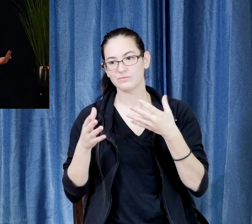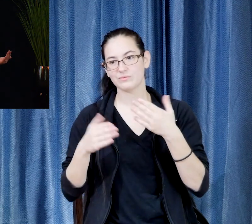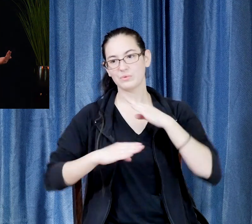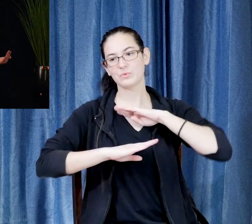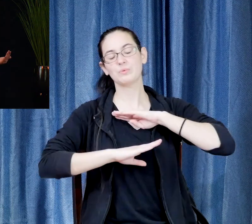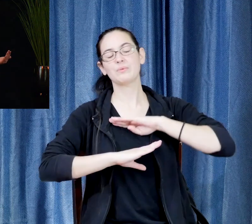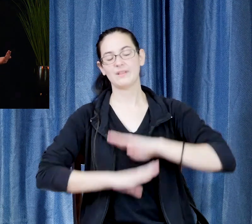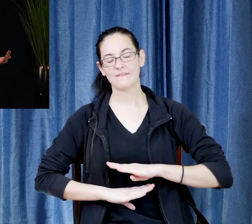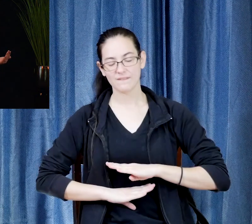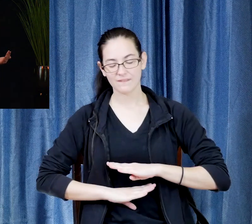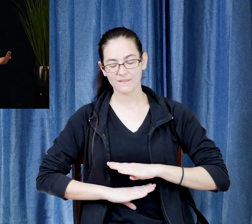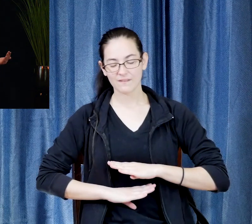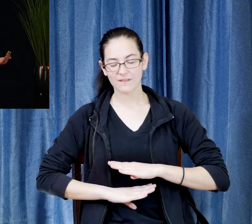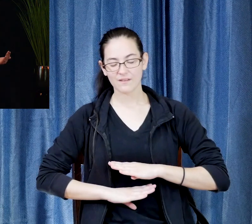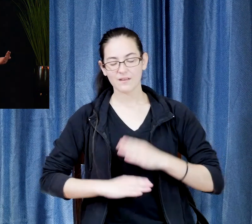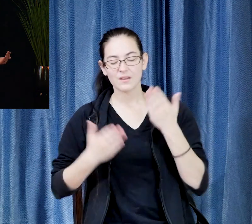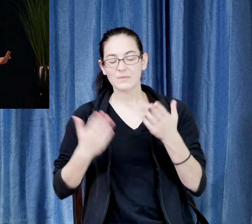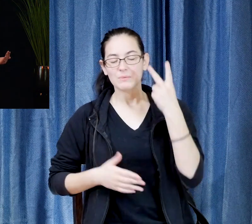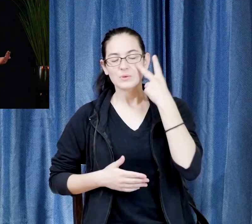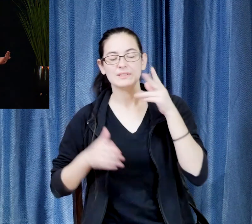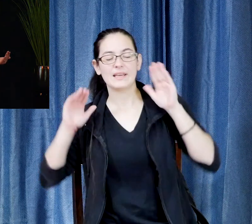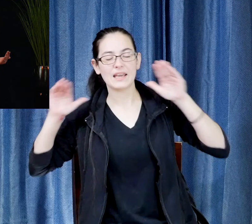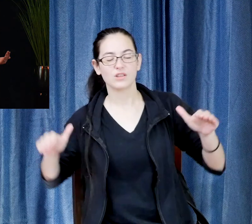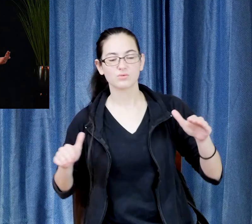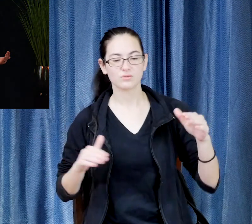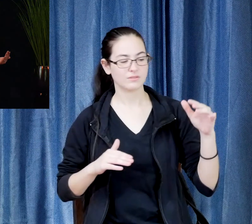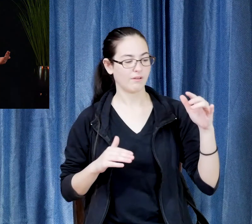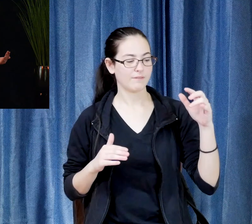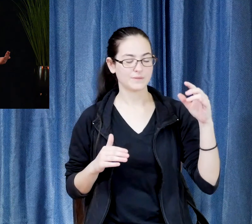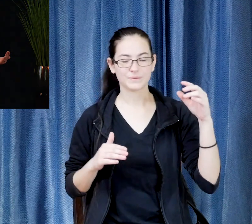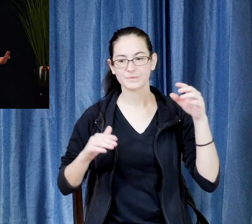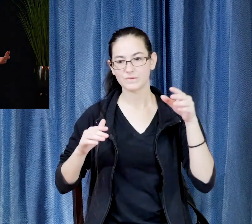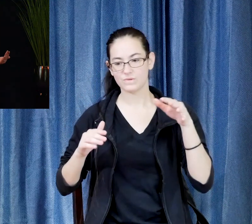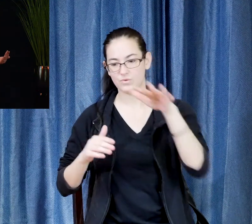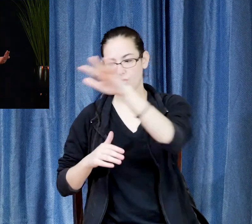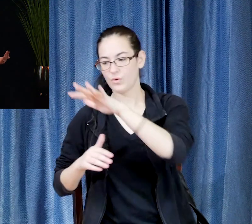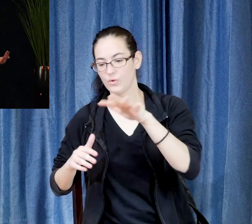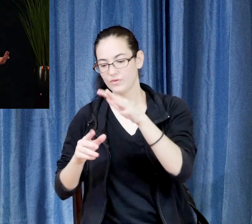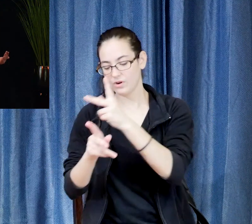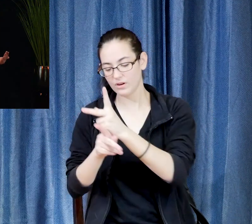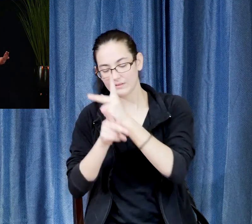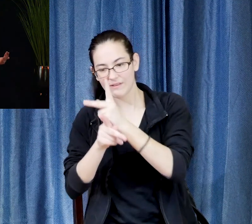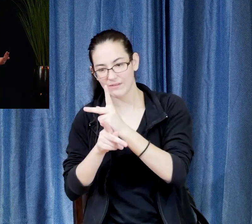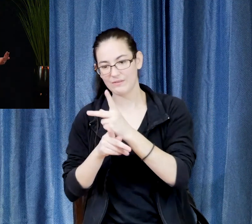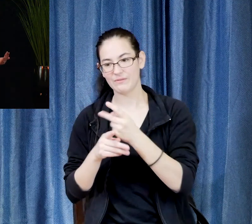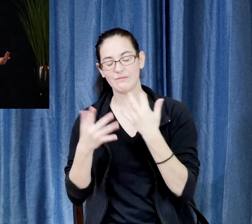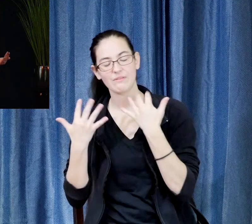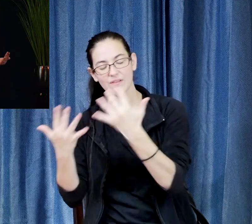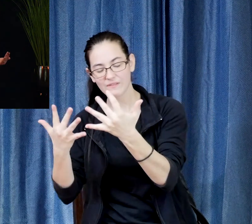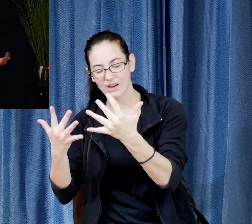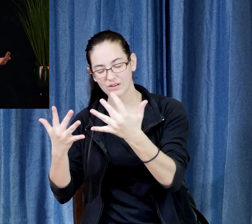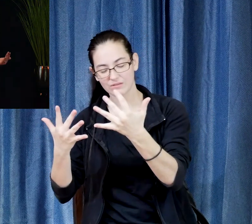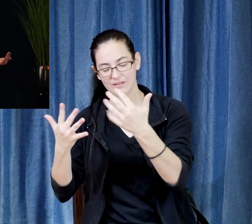You might imagine angels flying over the fires, arms outstretched, radiating a healing